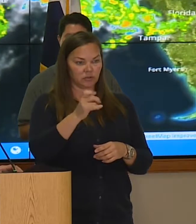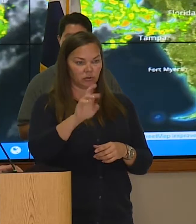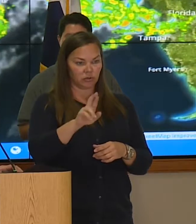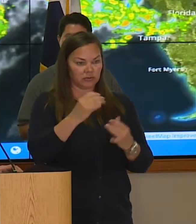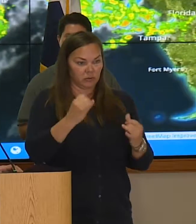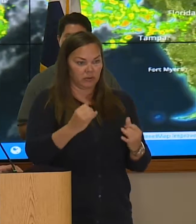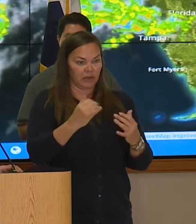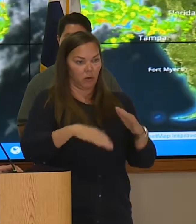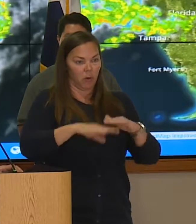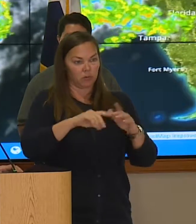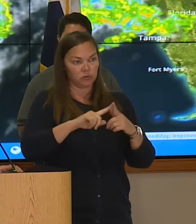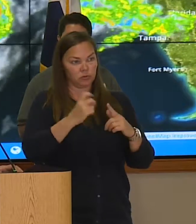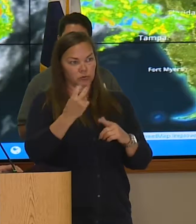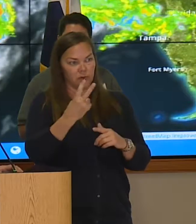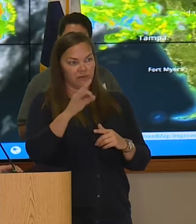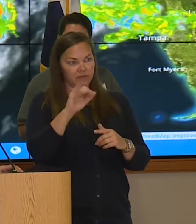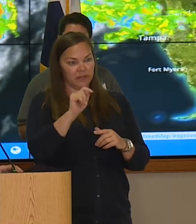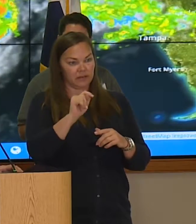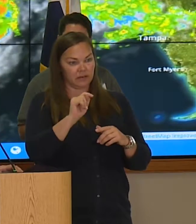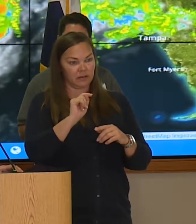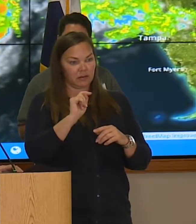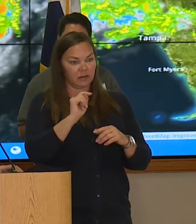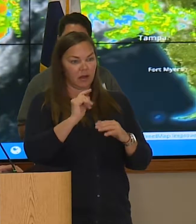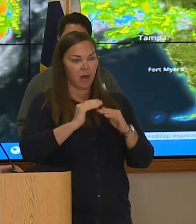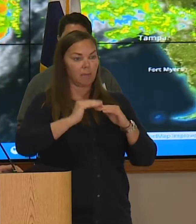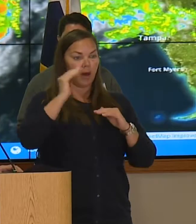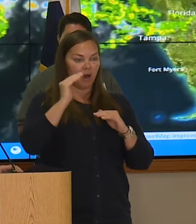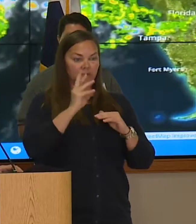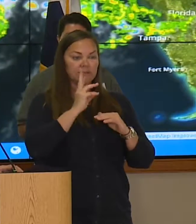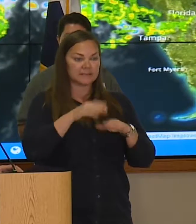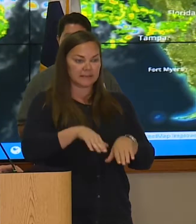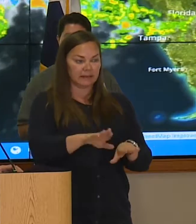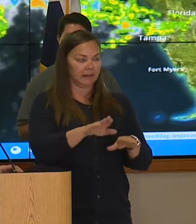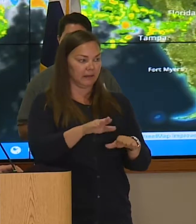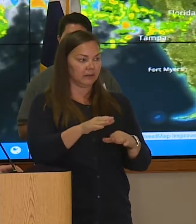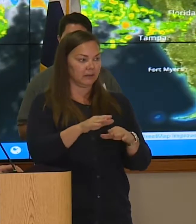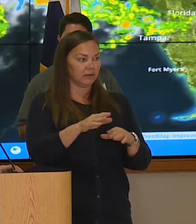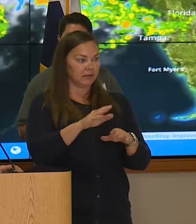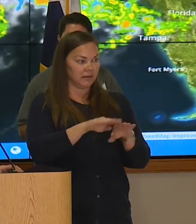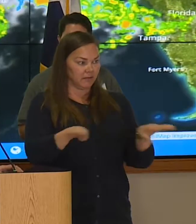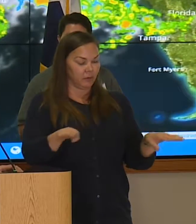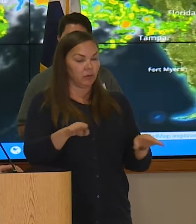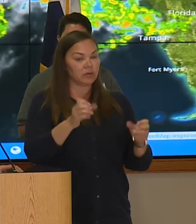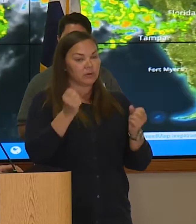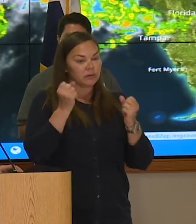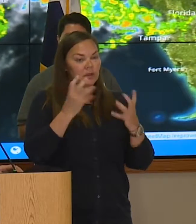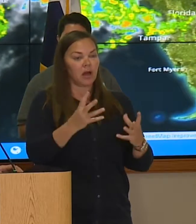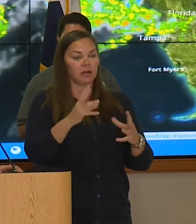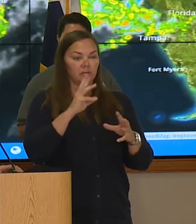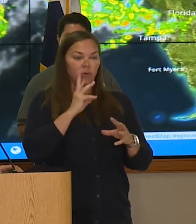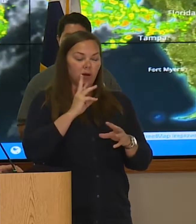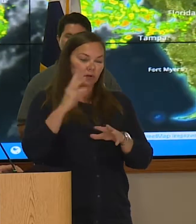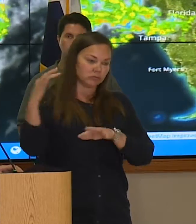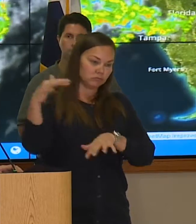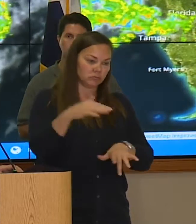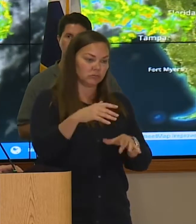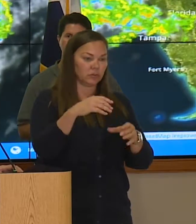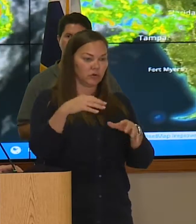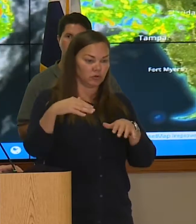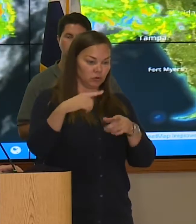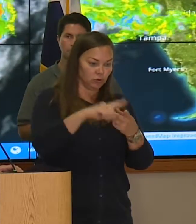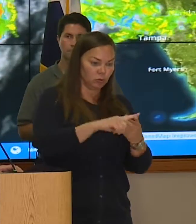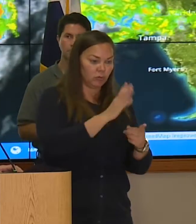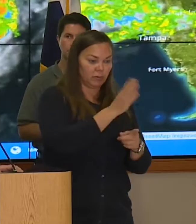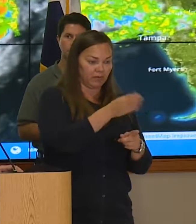feet above sea level. So there's a tremendous amount of inflow coming in to Buffalo Bayou and the Houston Ship